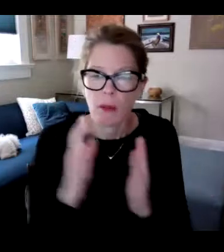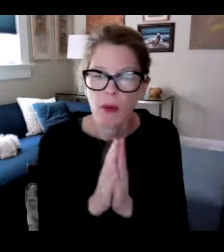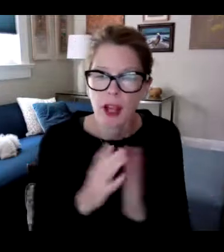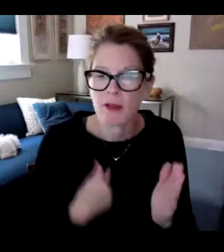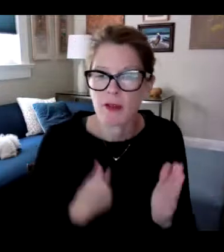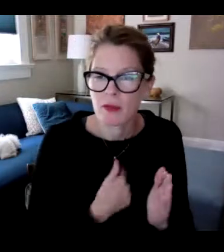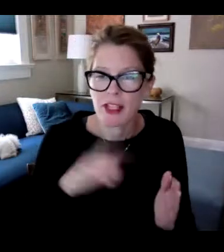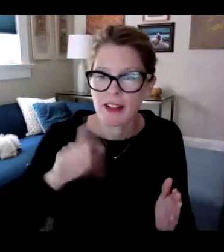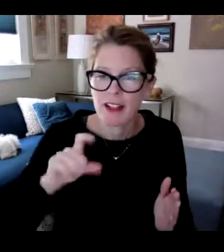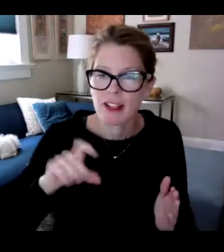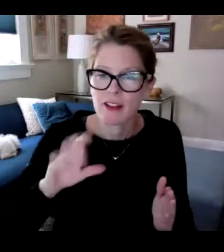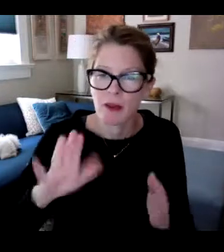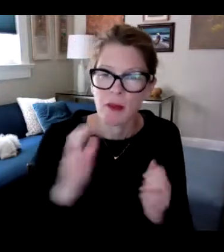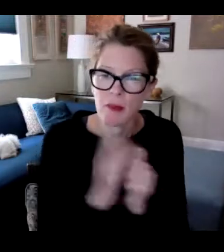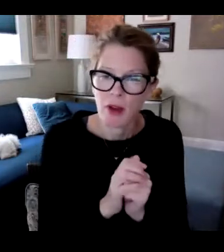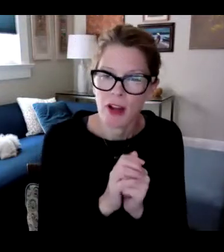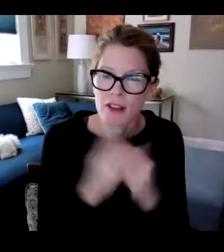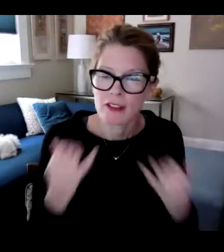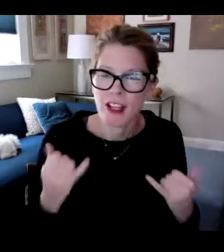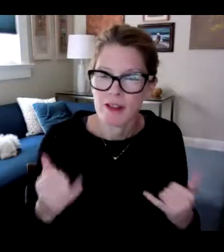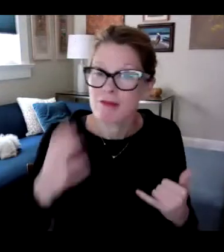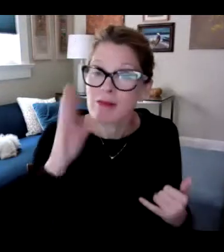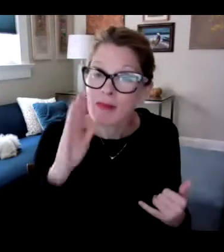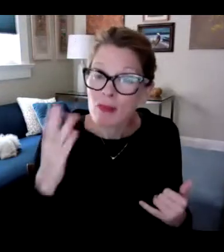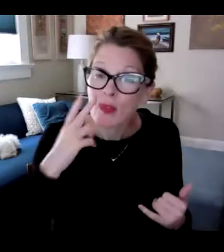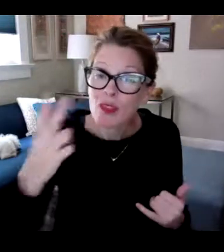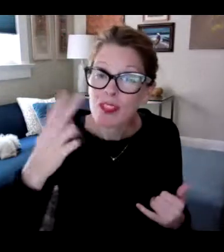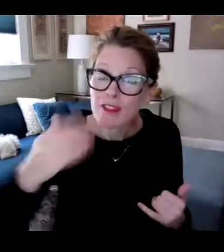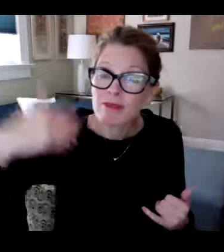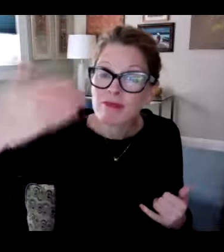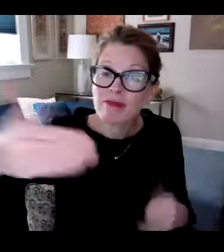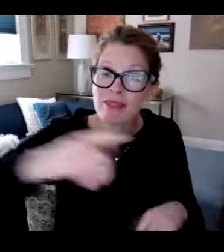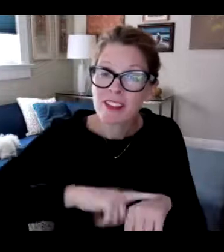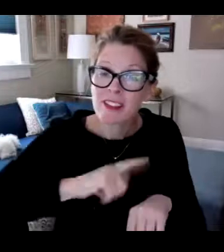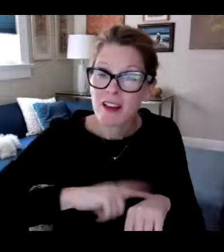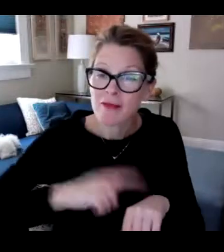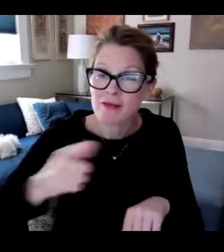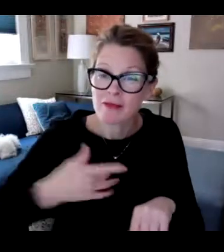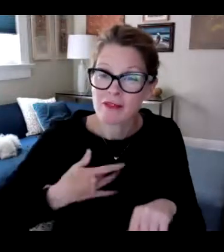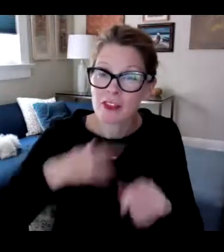right now. And we'll see you next time. Y'all be blessed. Bye-bye.